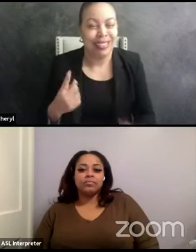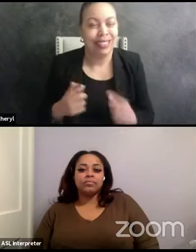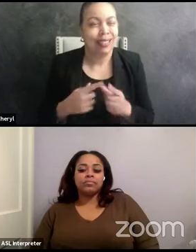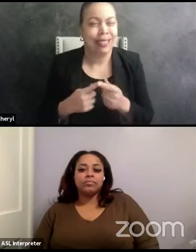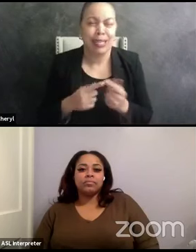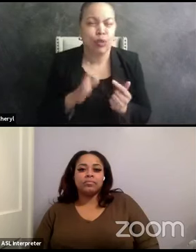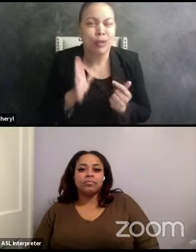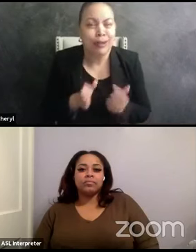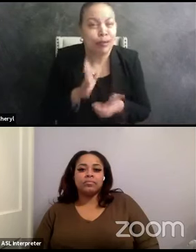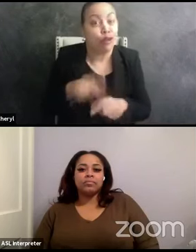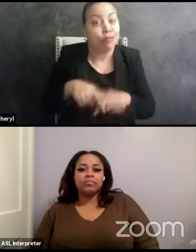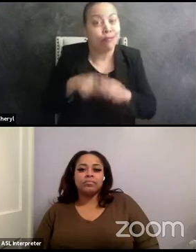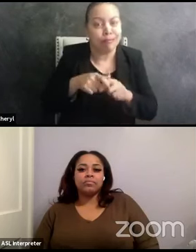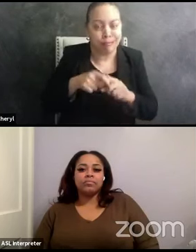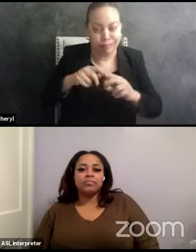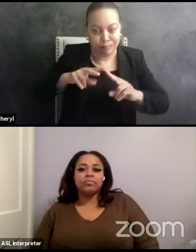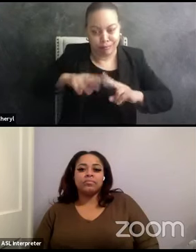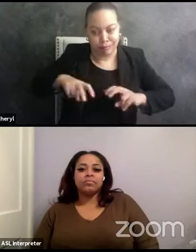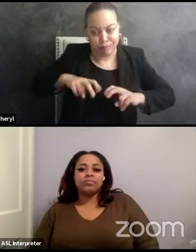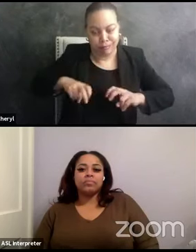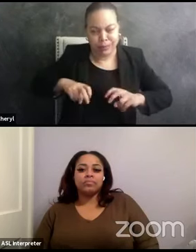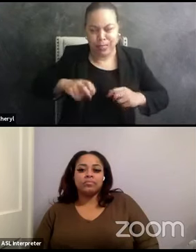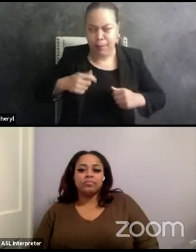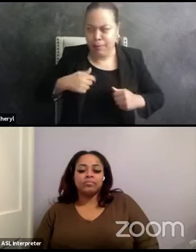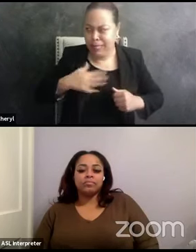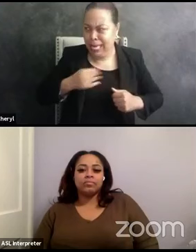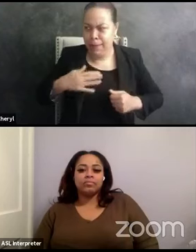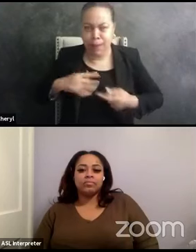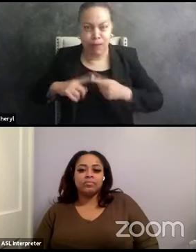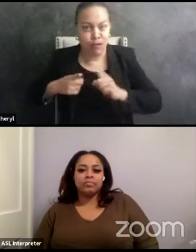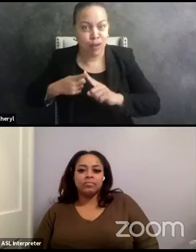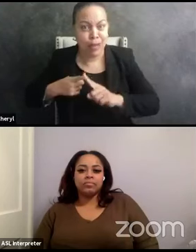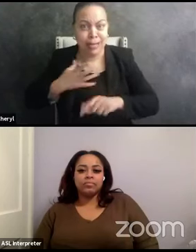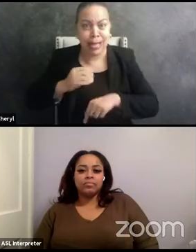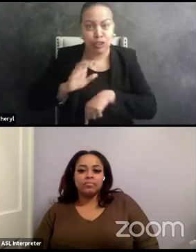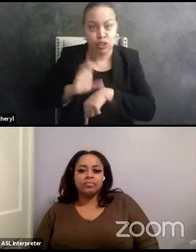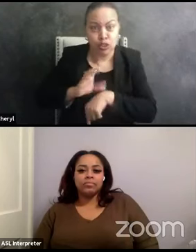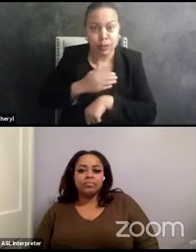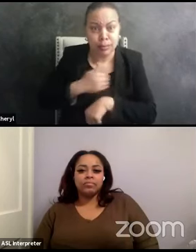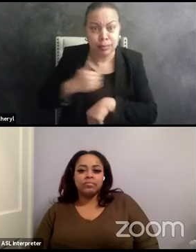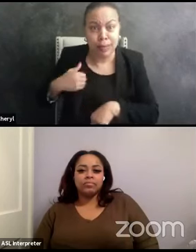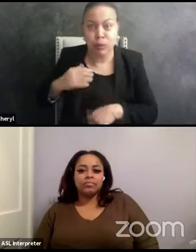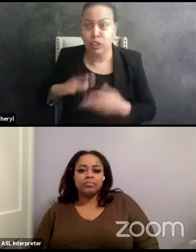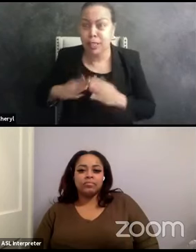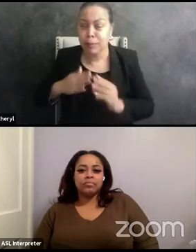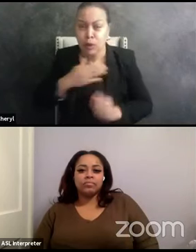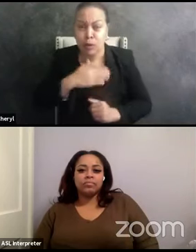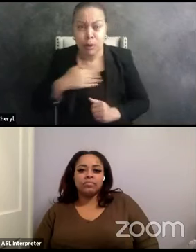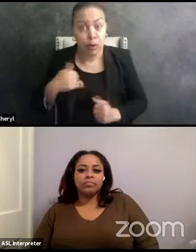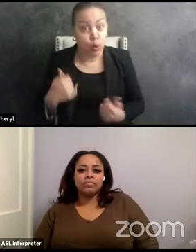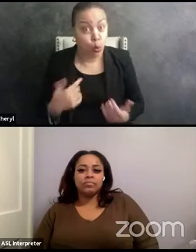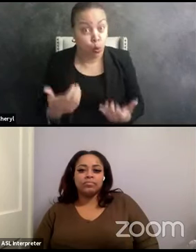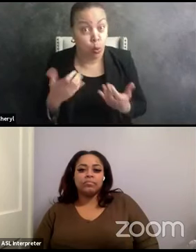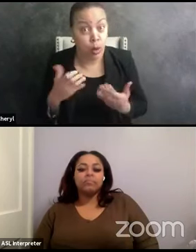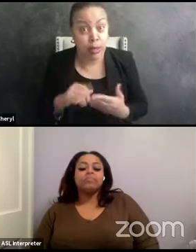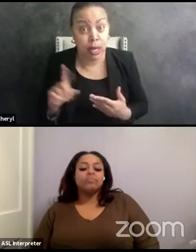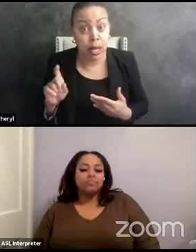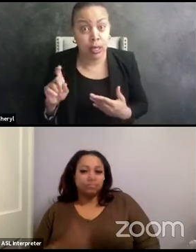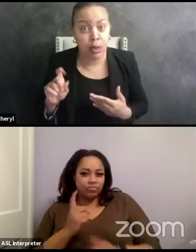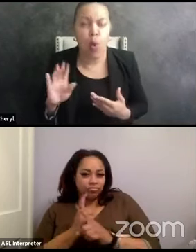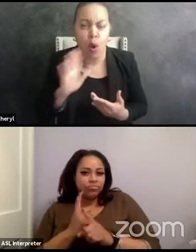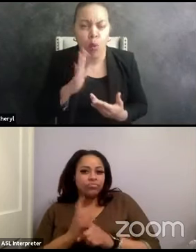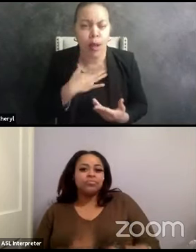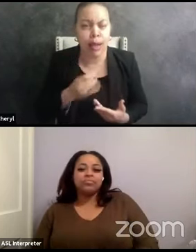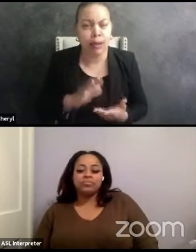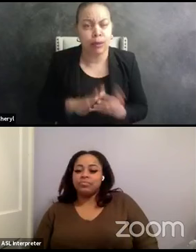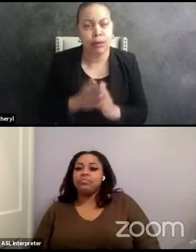wait a minute, do me, my friends, my church members, my community members, do we actually want this for ourselves, right. or do we want to be better people?